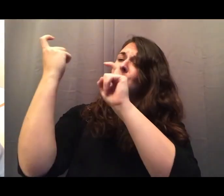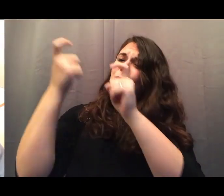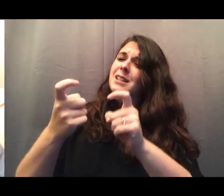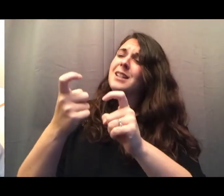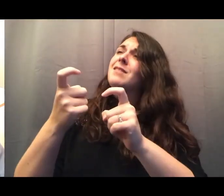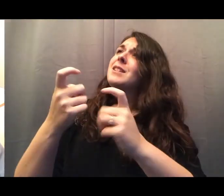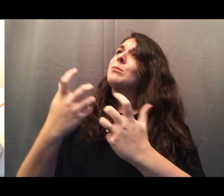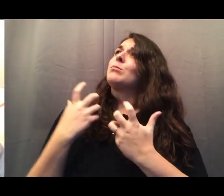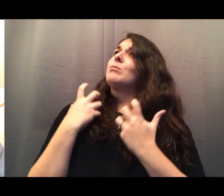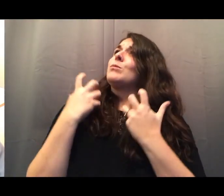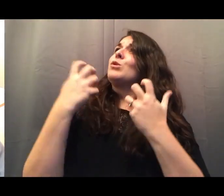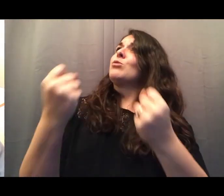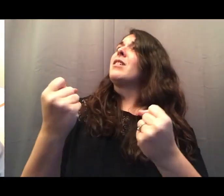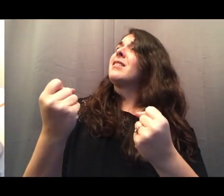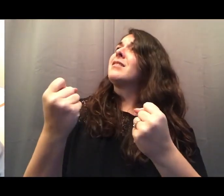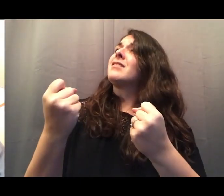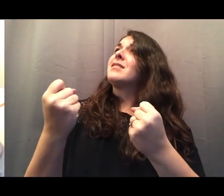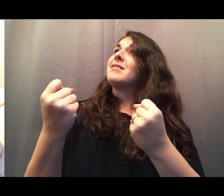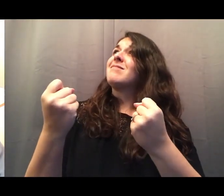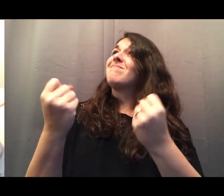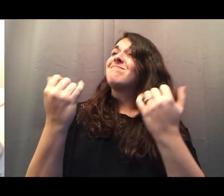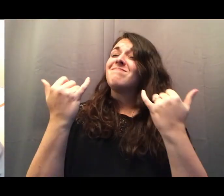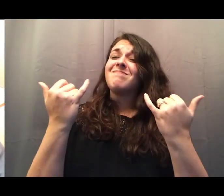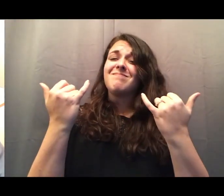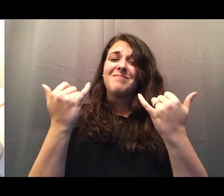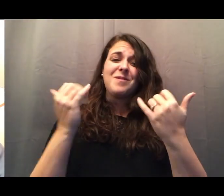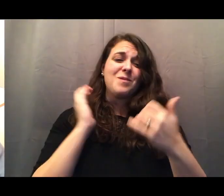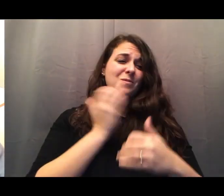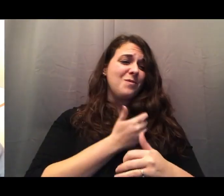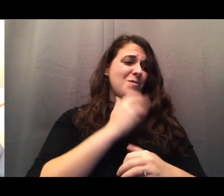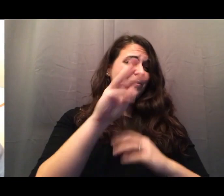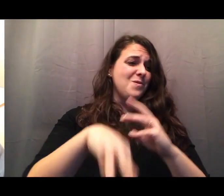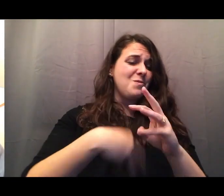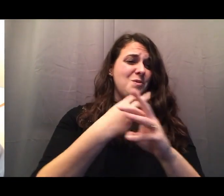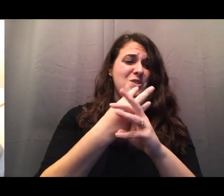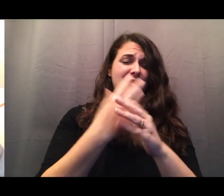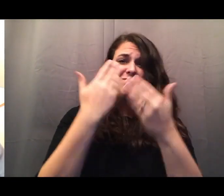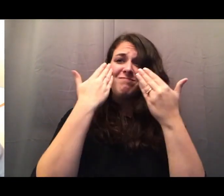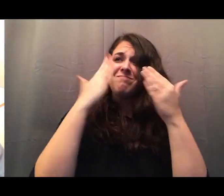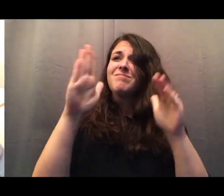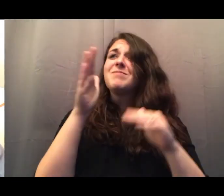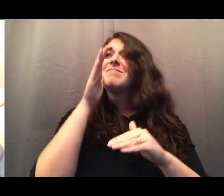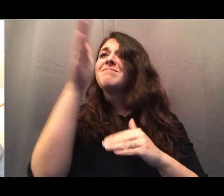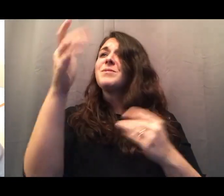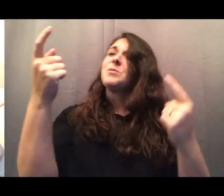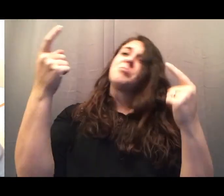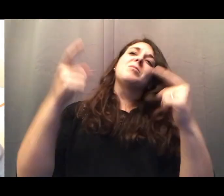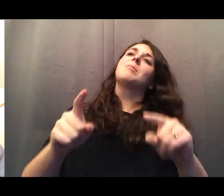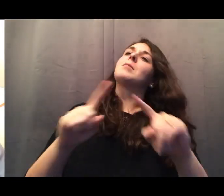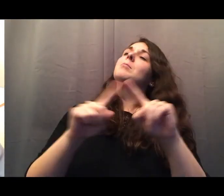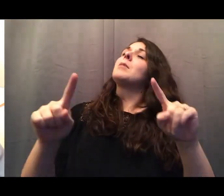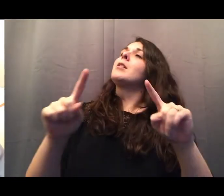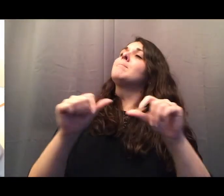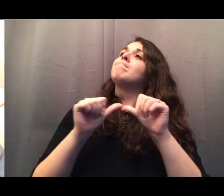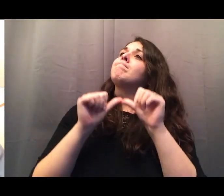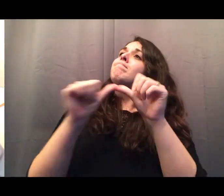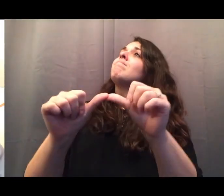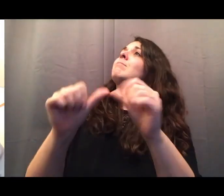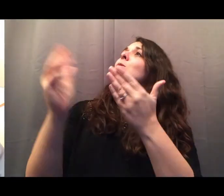them. Even during these uncertain times, Father, we know that they are serving you